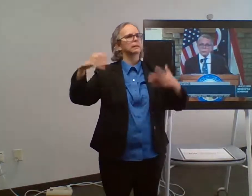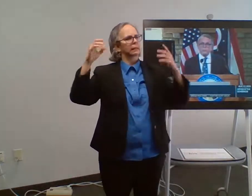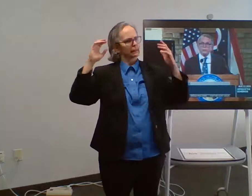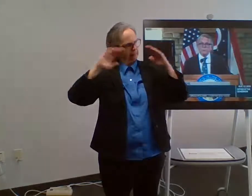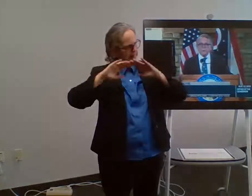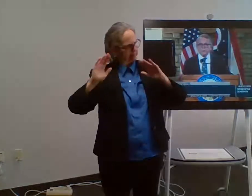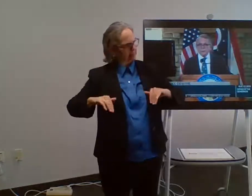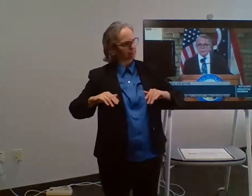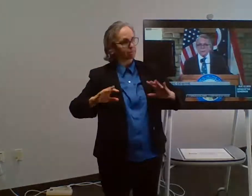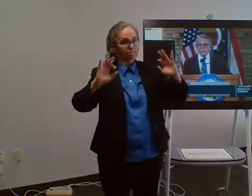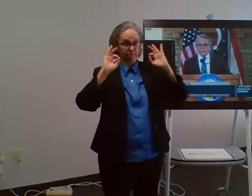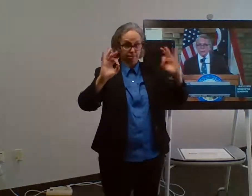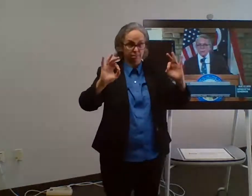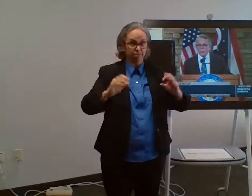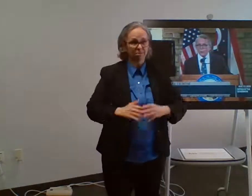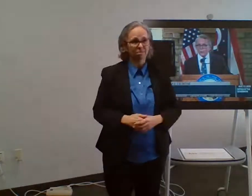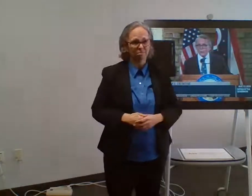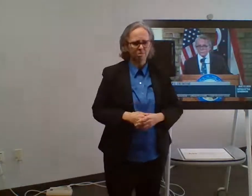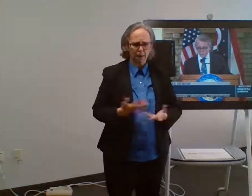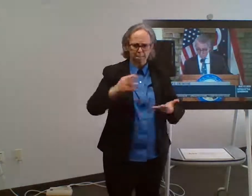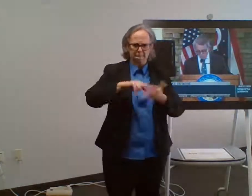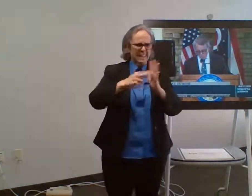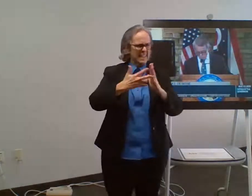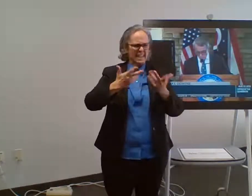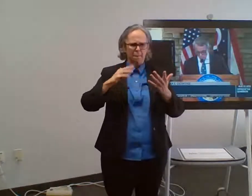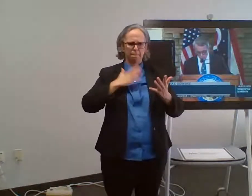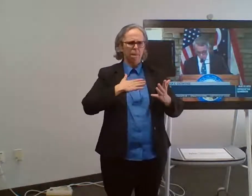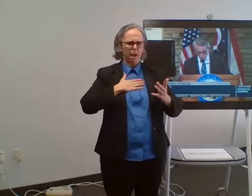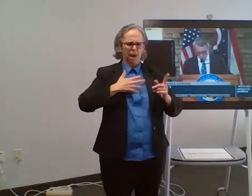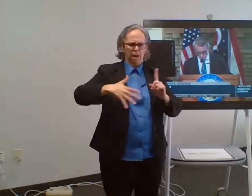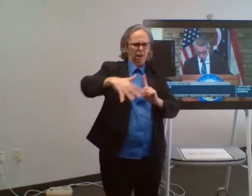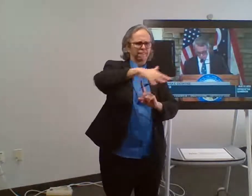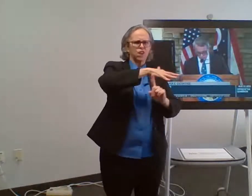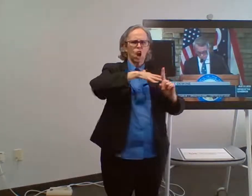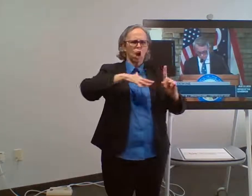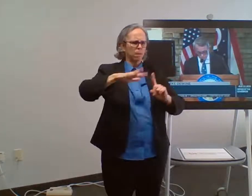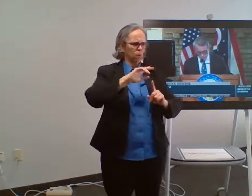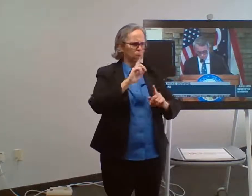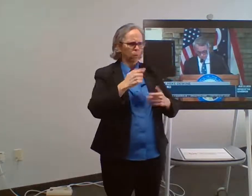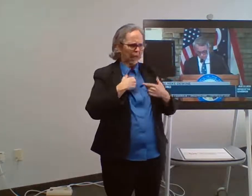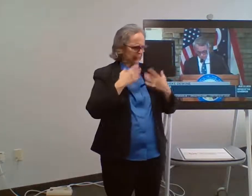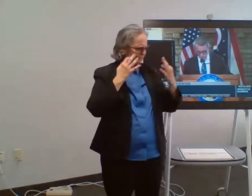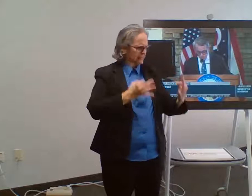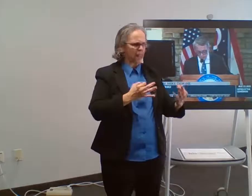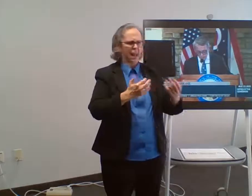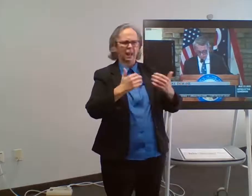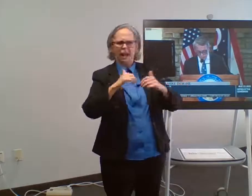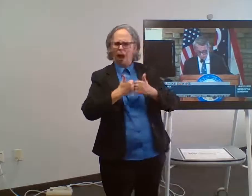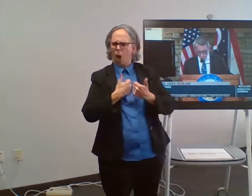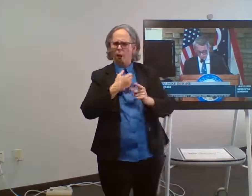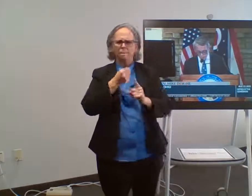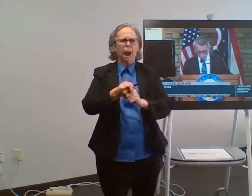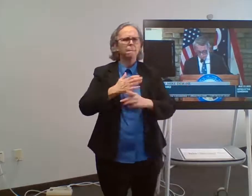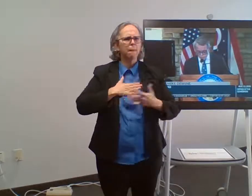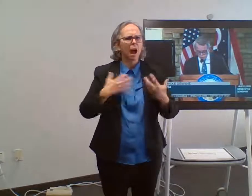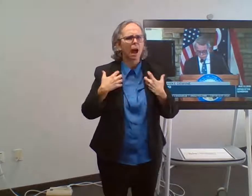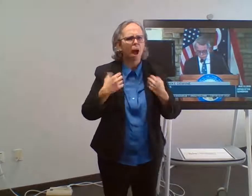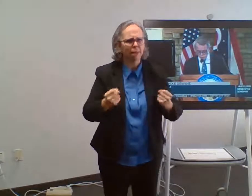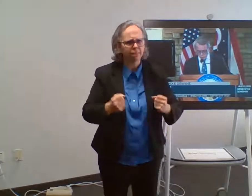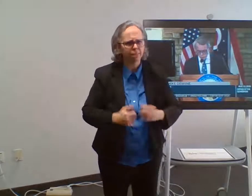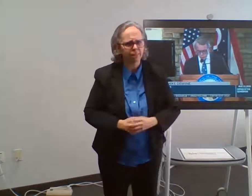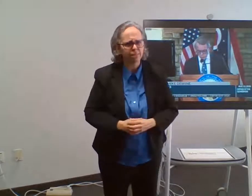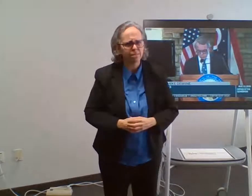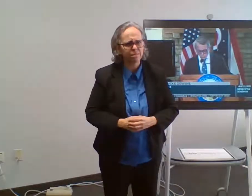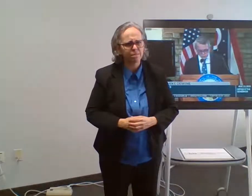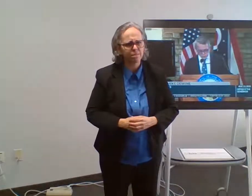going to do and whether we're going to be well throughout our lifetime. The Minority Health Strike Force